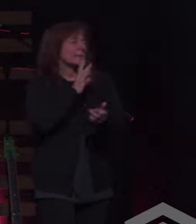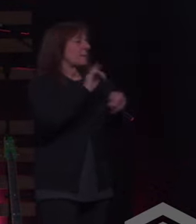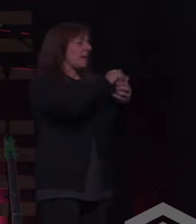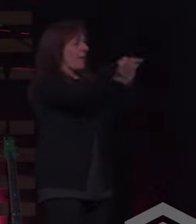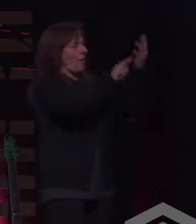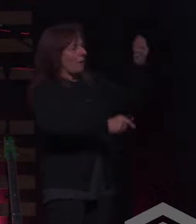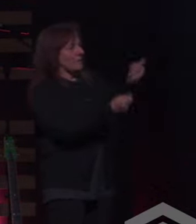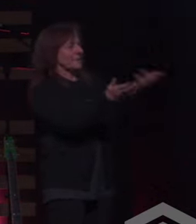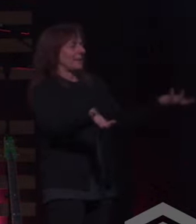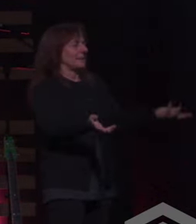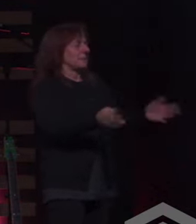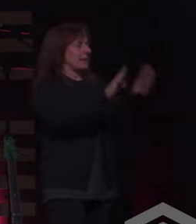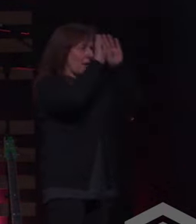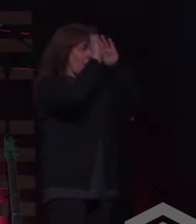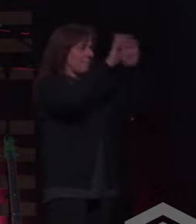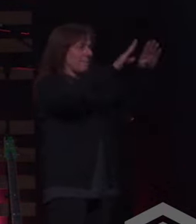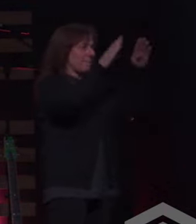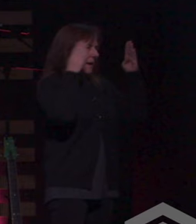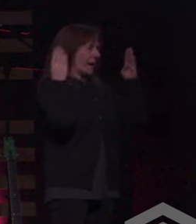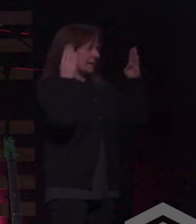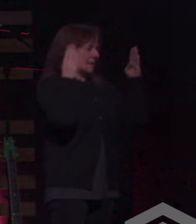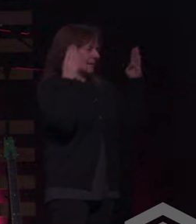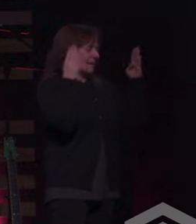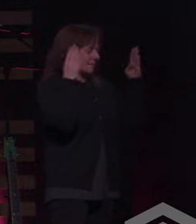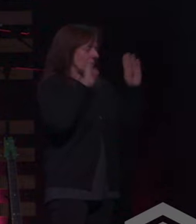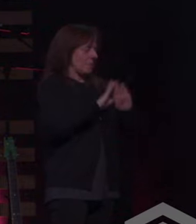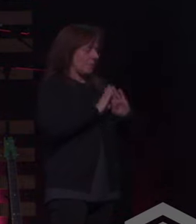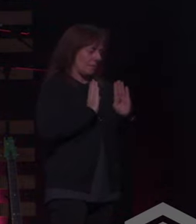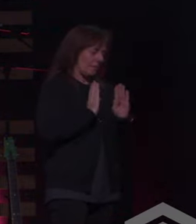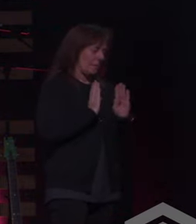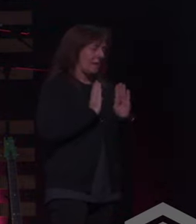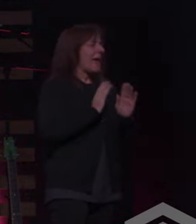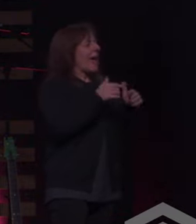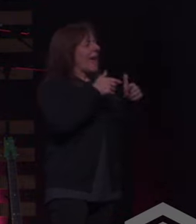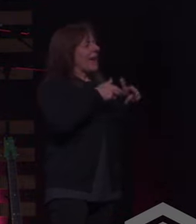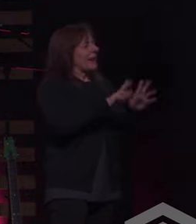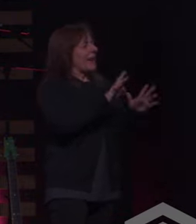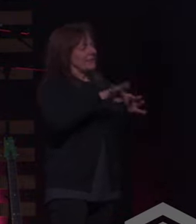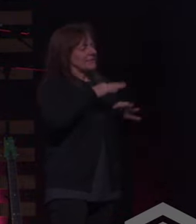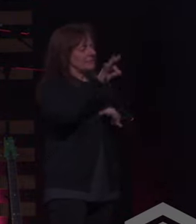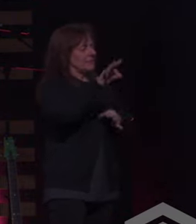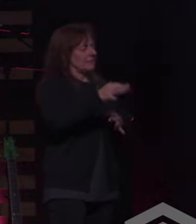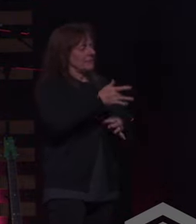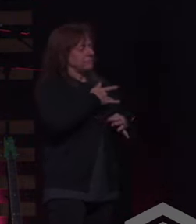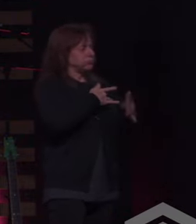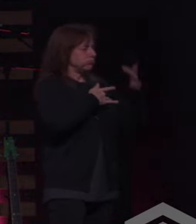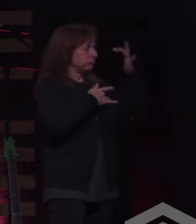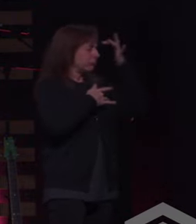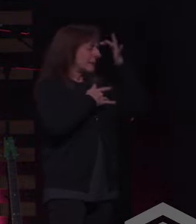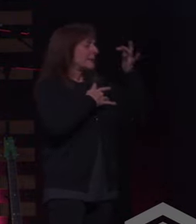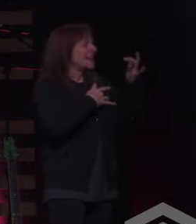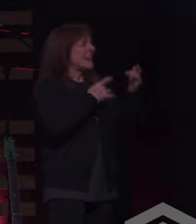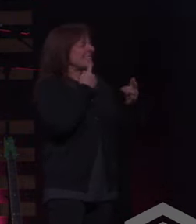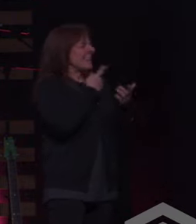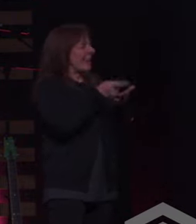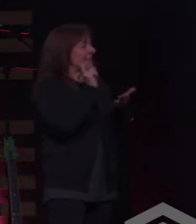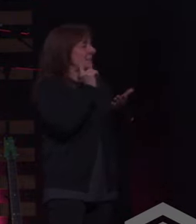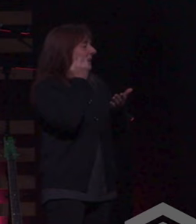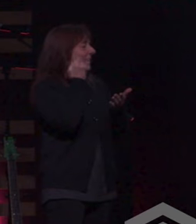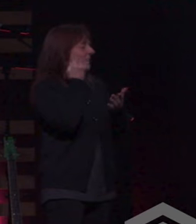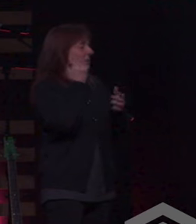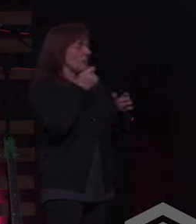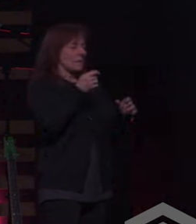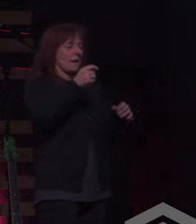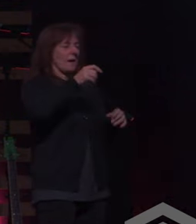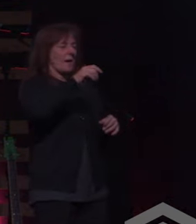about all of these things. I want you to be open-minded. I want you to really allow the Spirit to speak, because I said this last week, if you're a hammer,